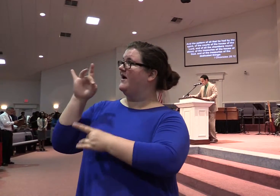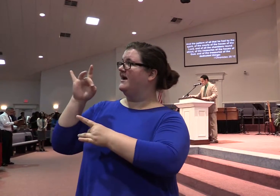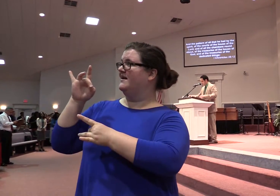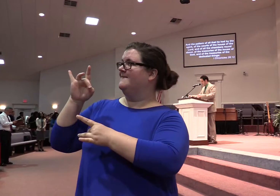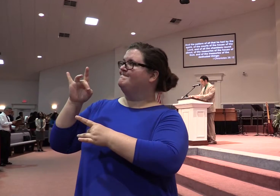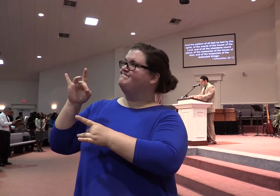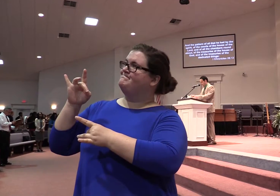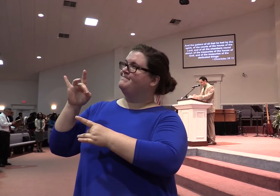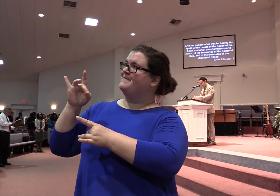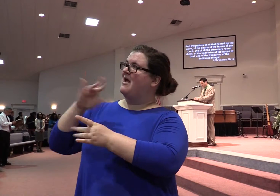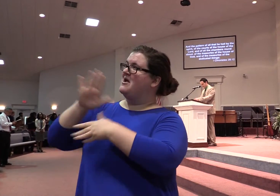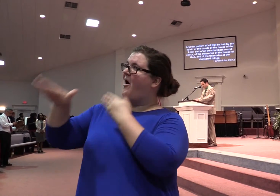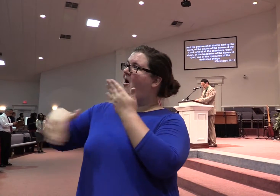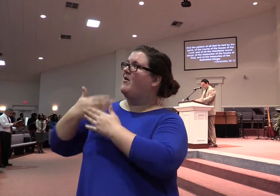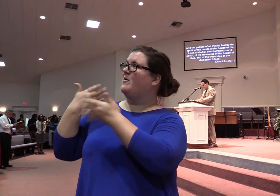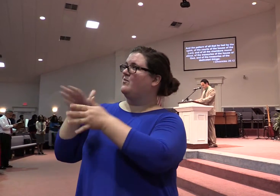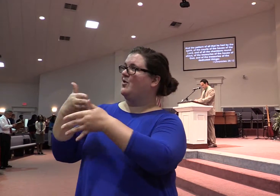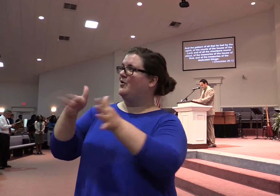Lord and all the chambers round about